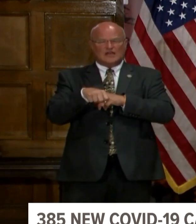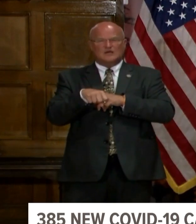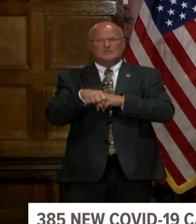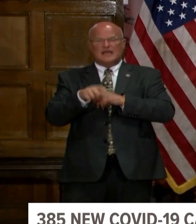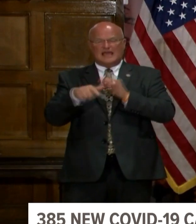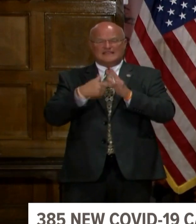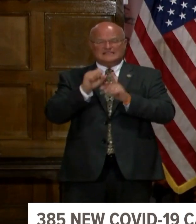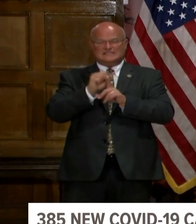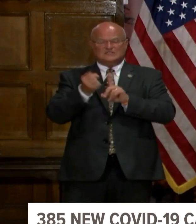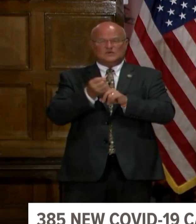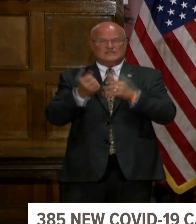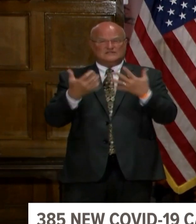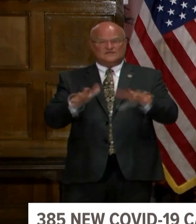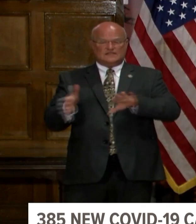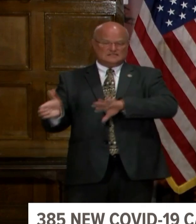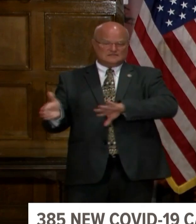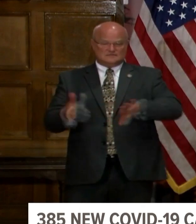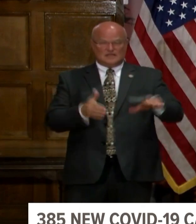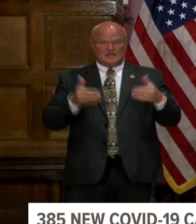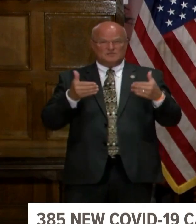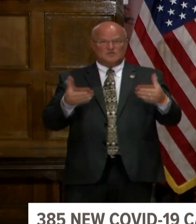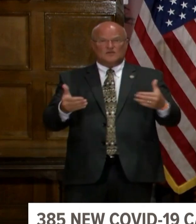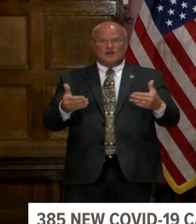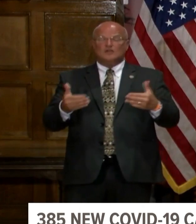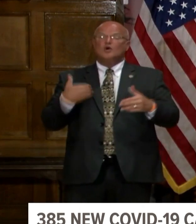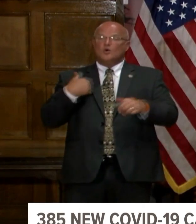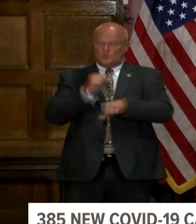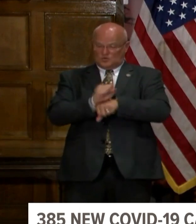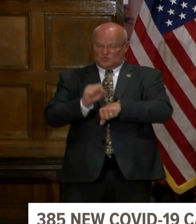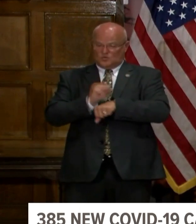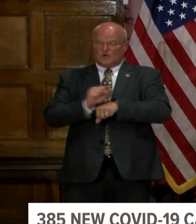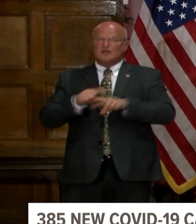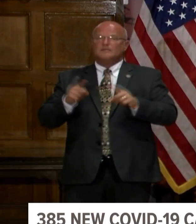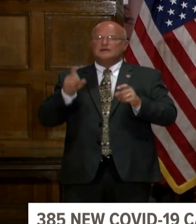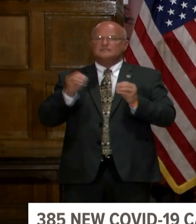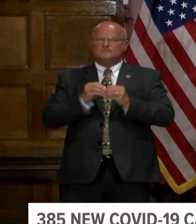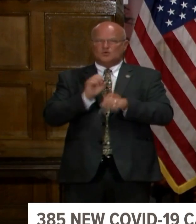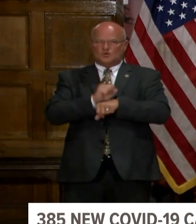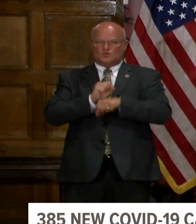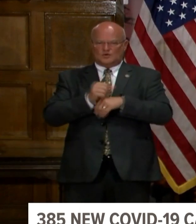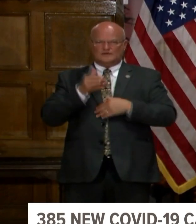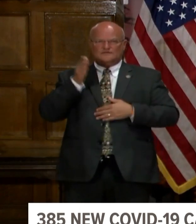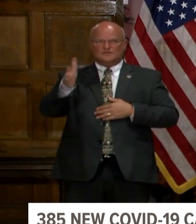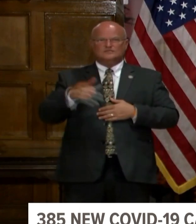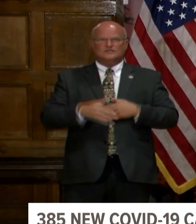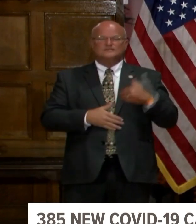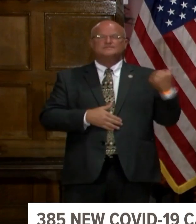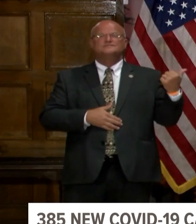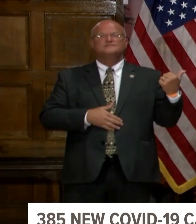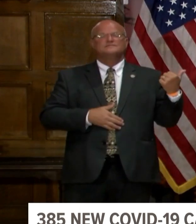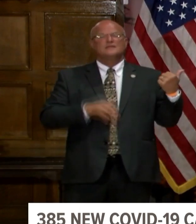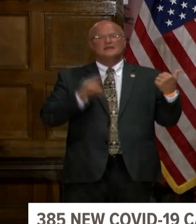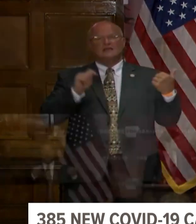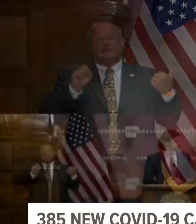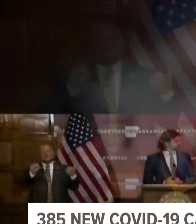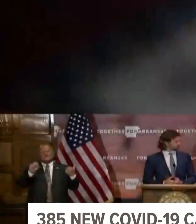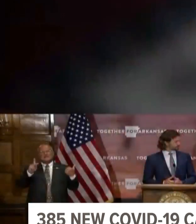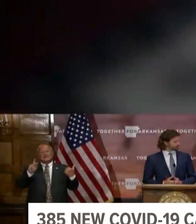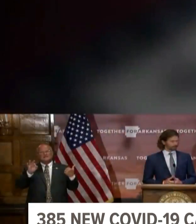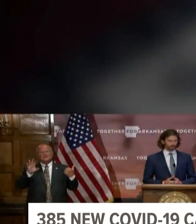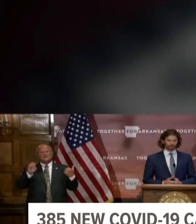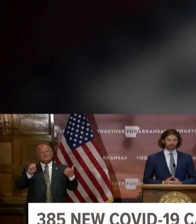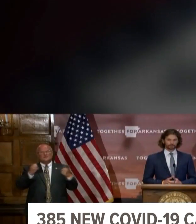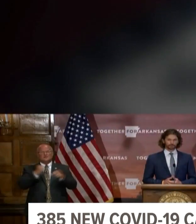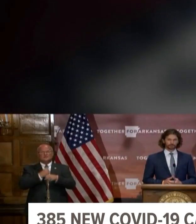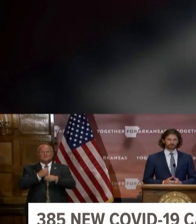the situation that we're in. Making good progress, but a lot of work to go. Now, the task force has